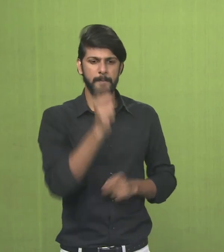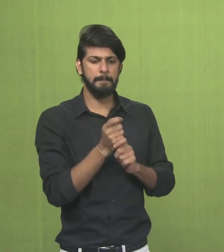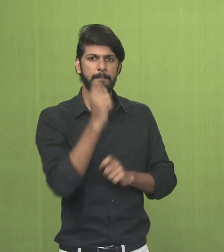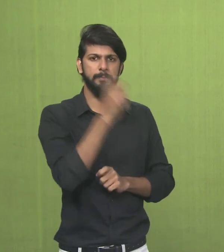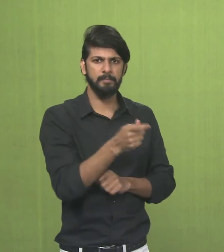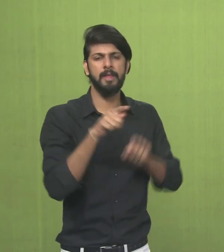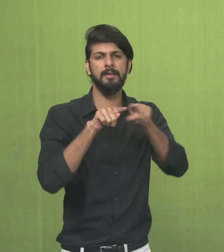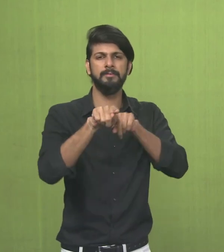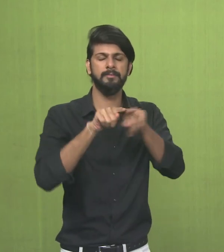Customer.